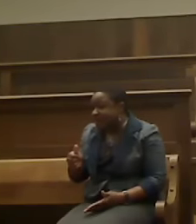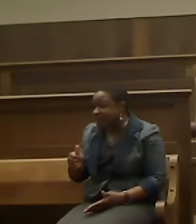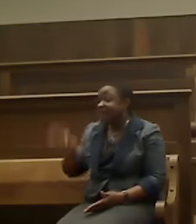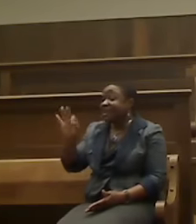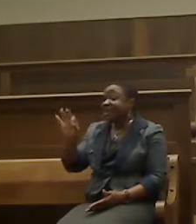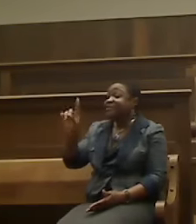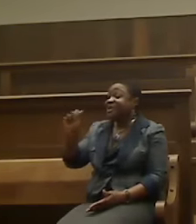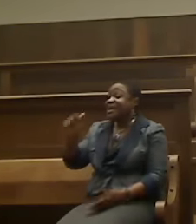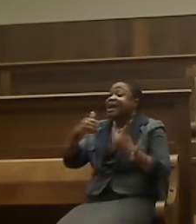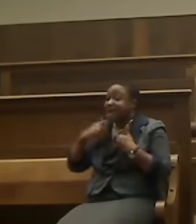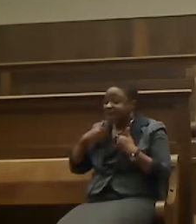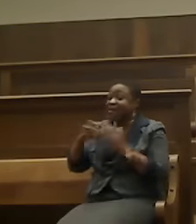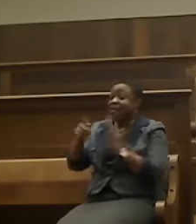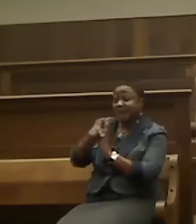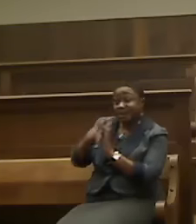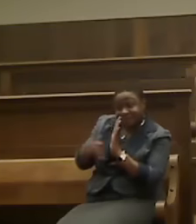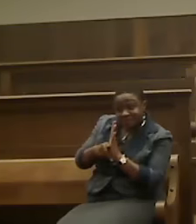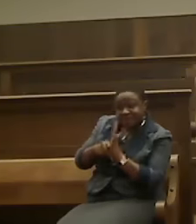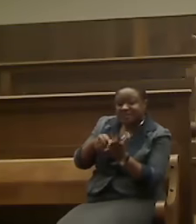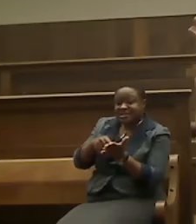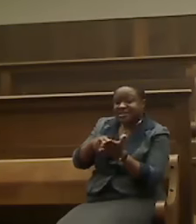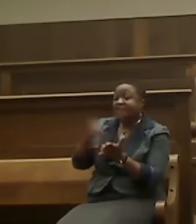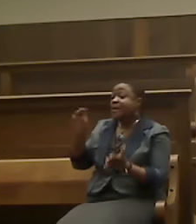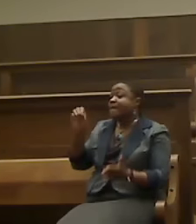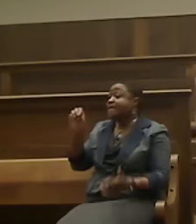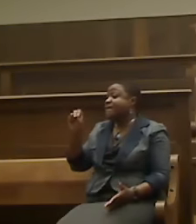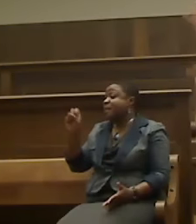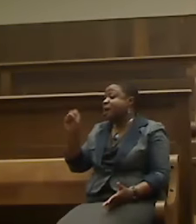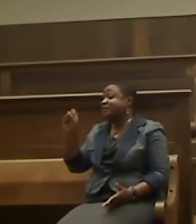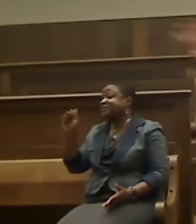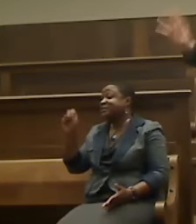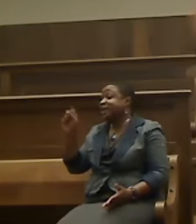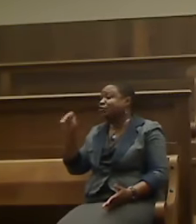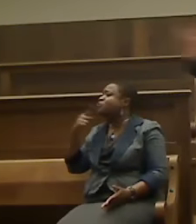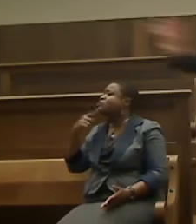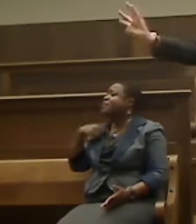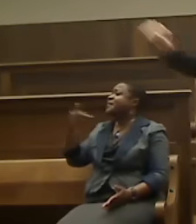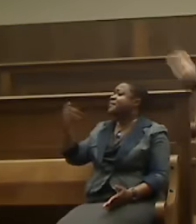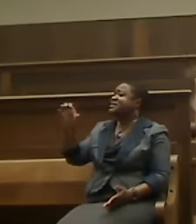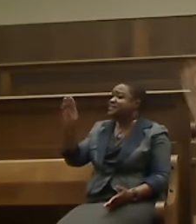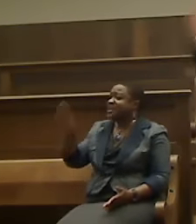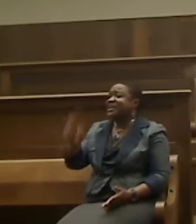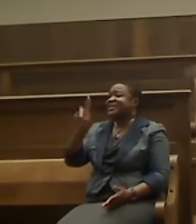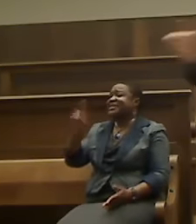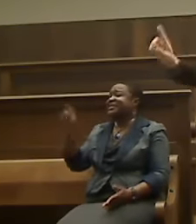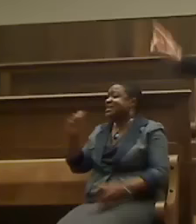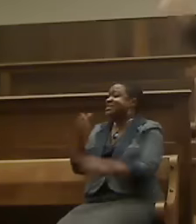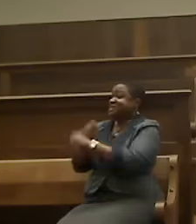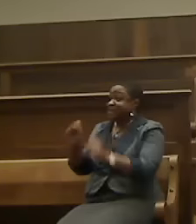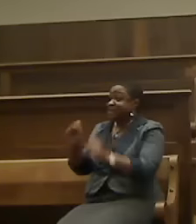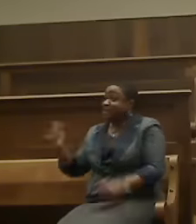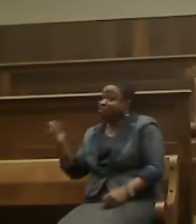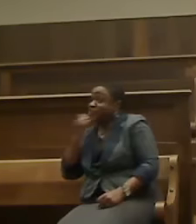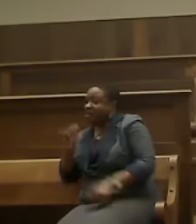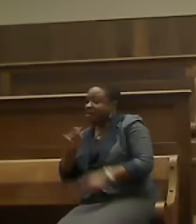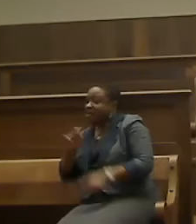a policy that says Monsanto, who told us that PCBs, Agent Orange, and DDT were safe, they got that wrong, but they're